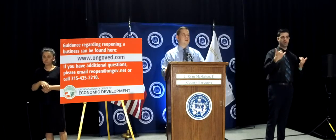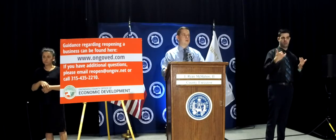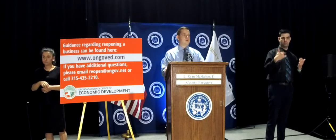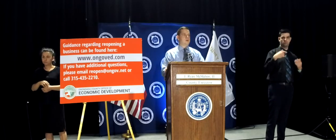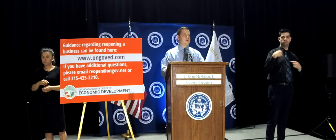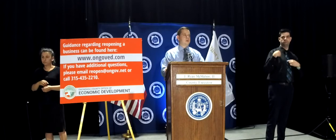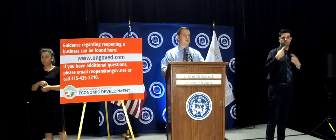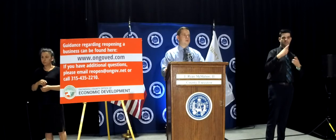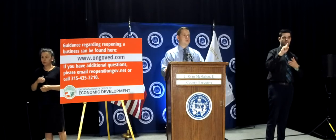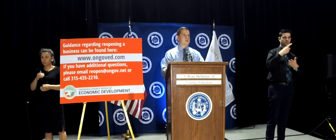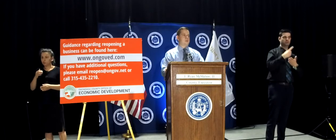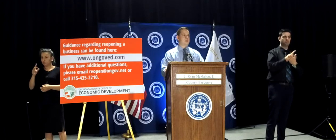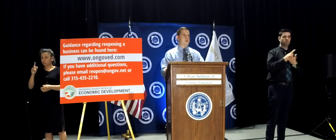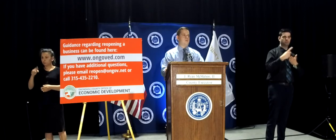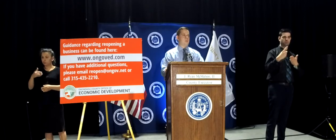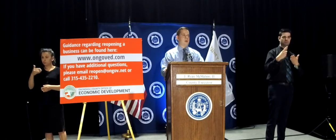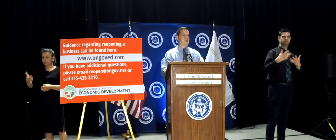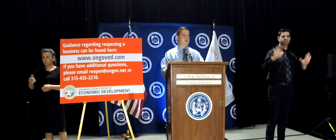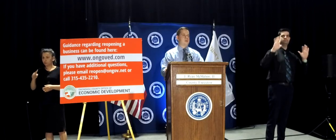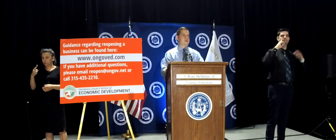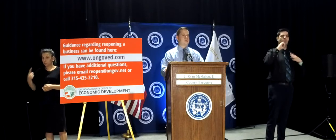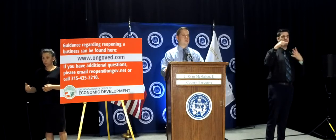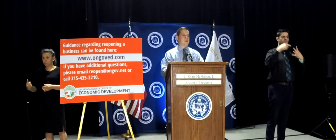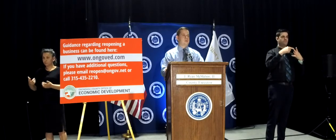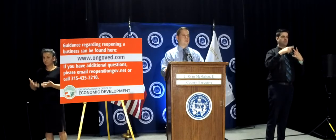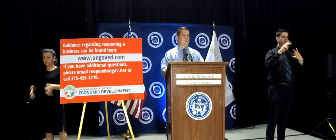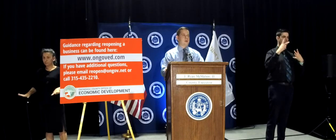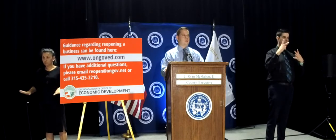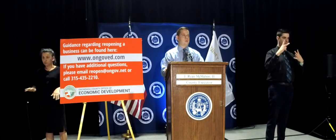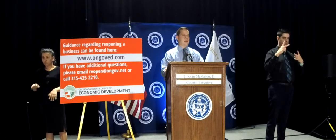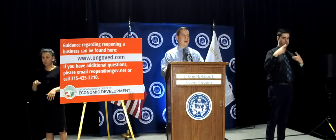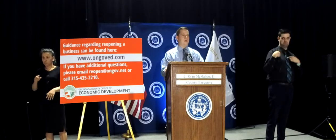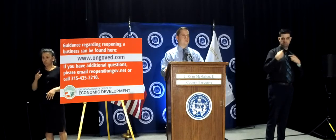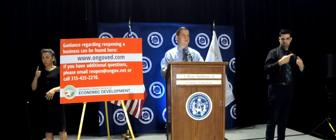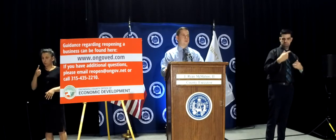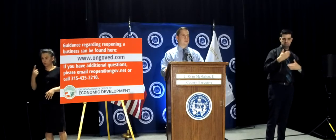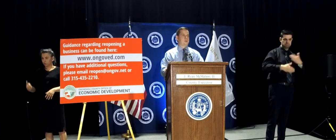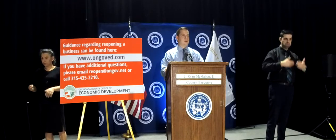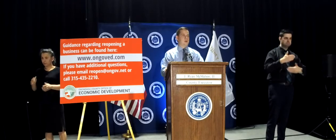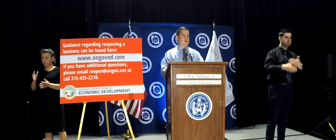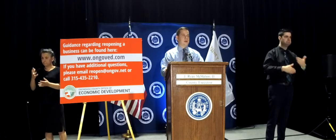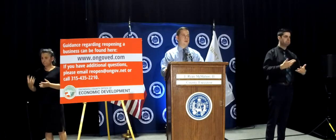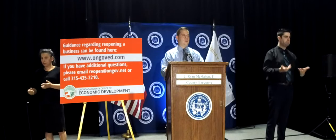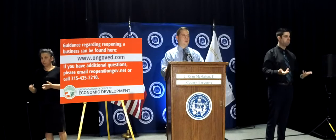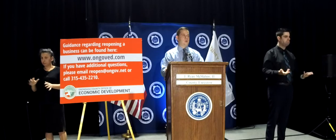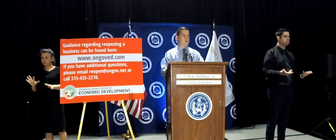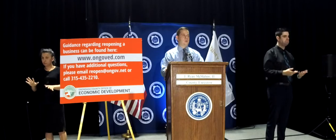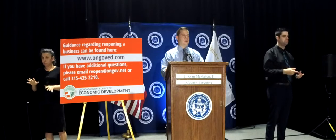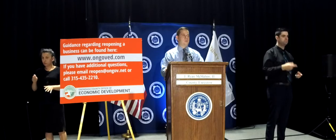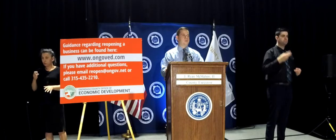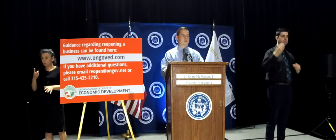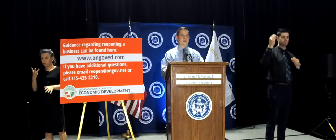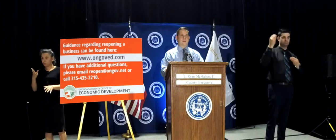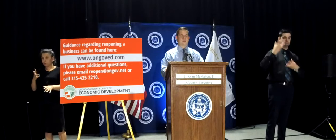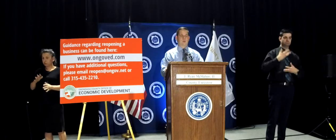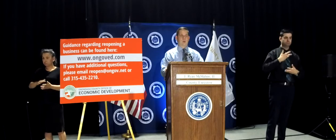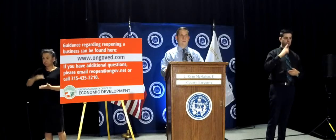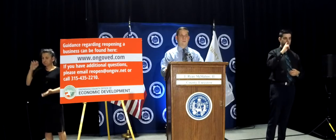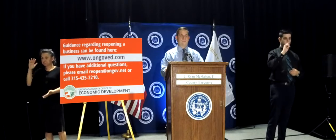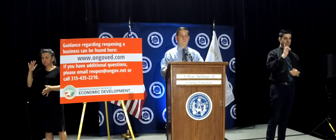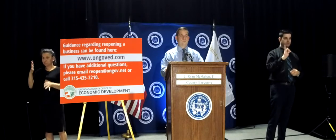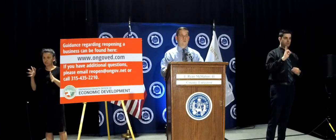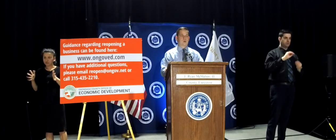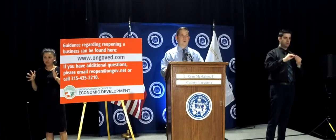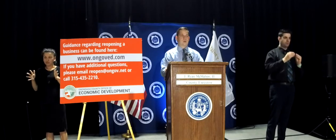Starting to see some of the information. It doesn't look like we have any real uptick at this